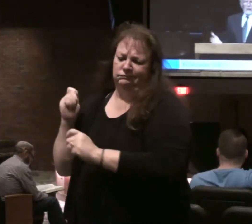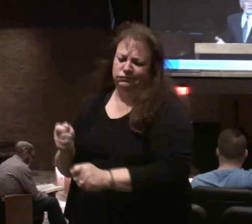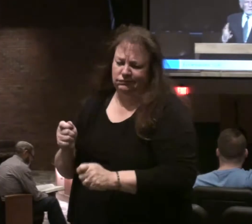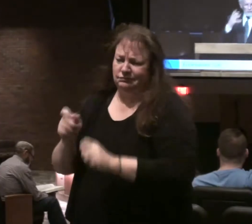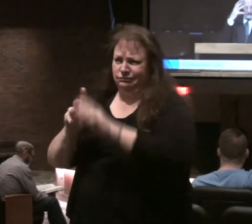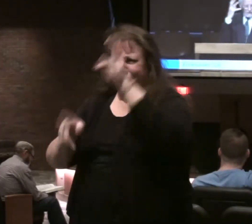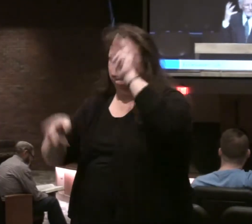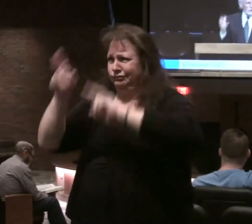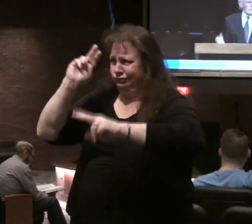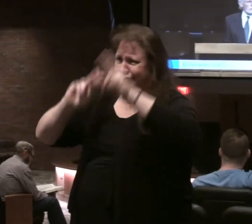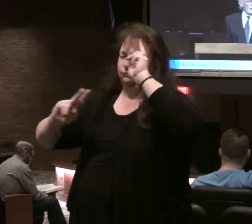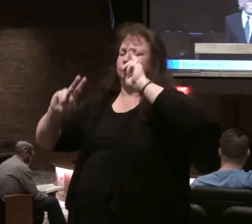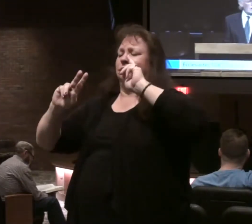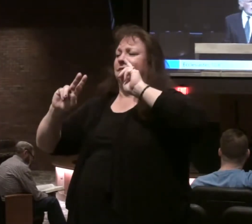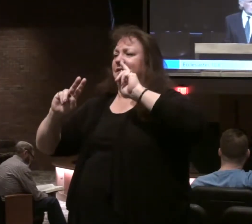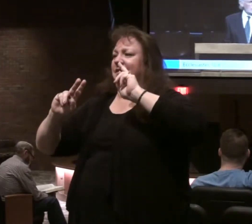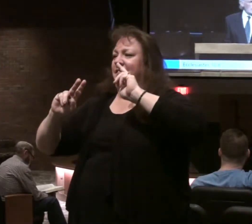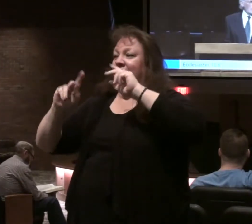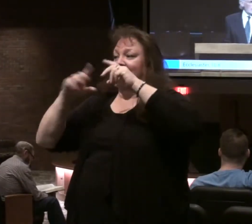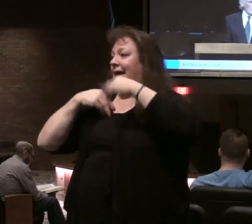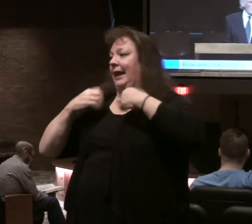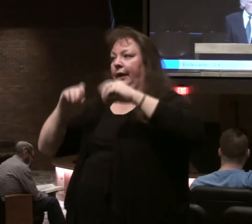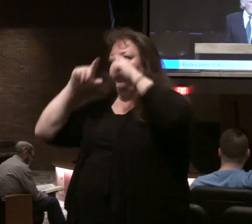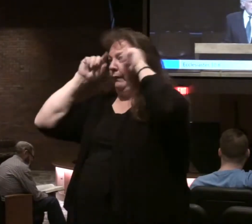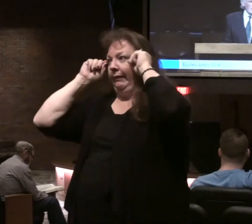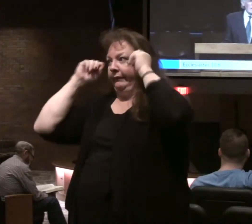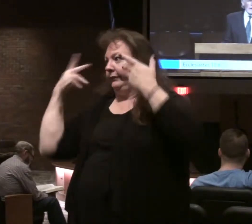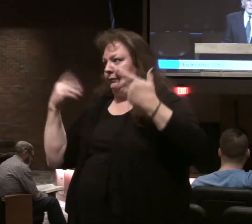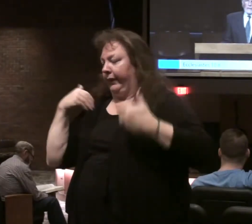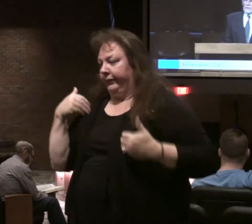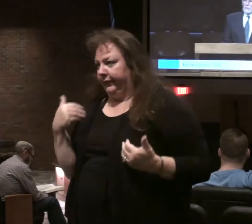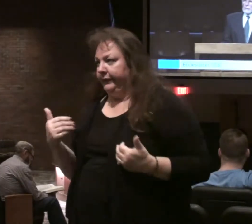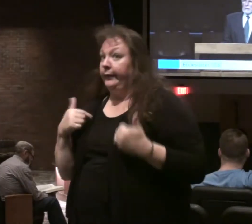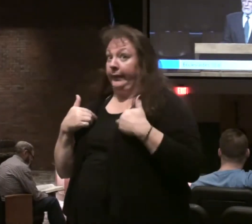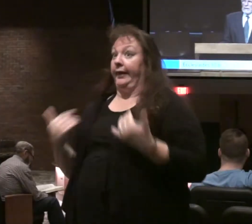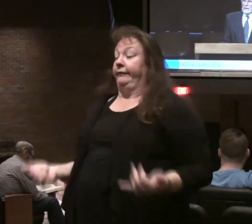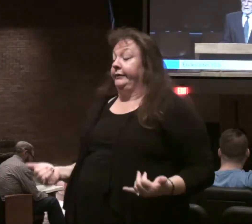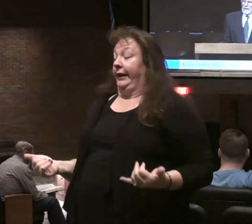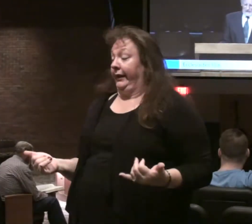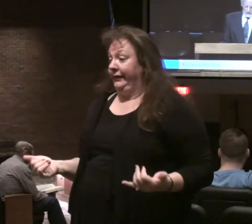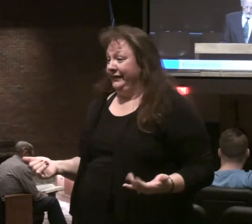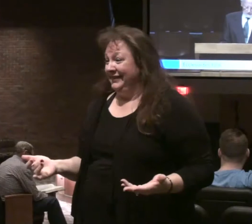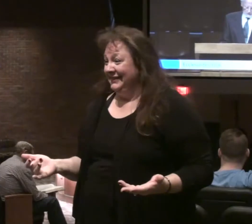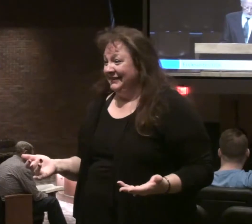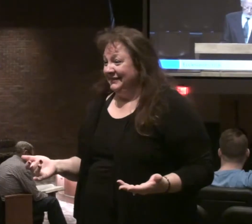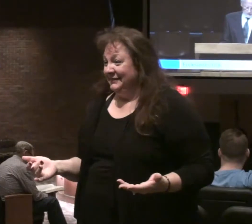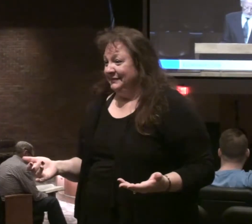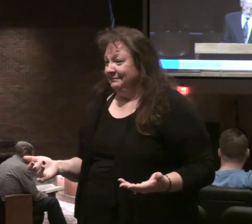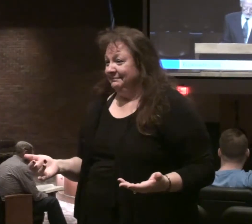chips are falling. They didn't have all the safety glasses and everything that we do.